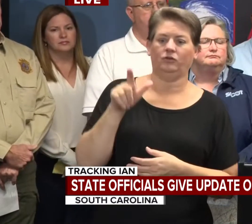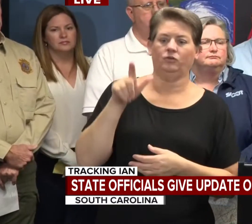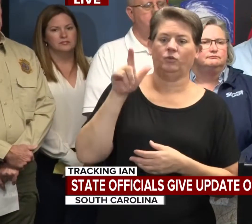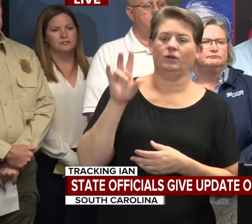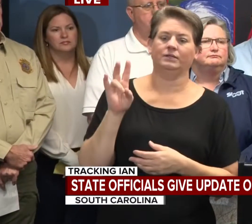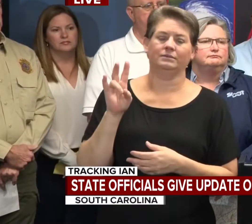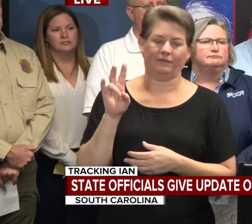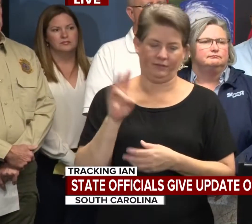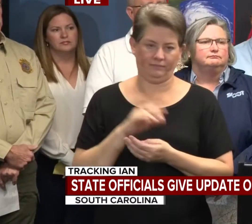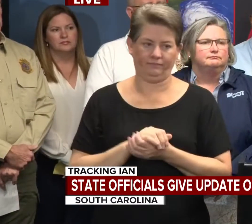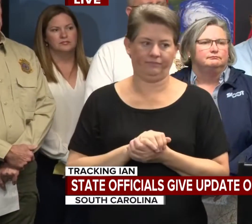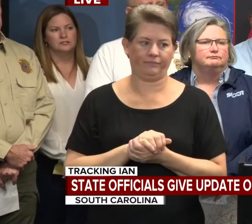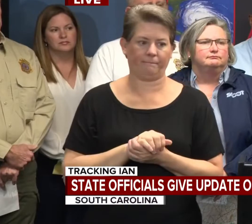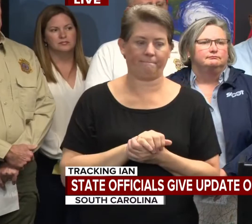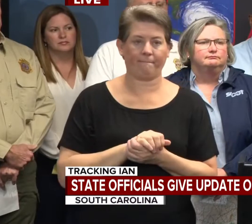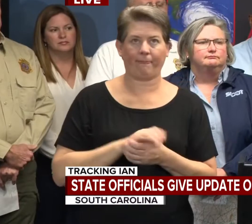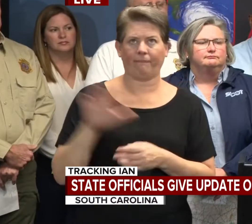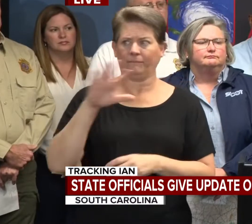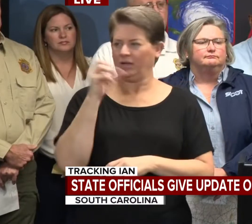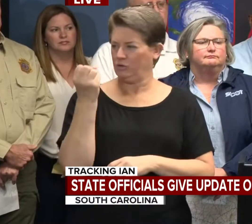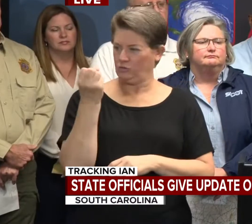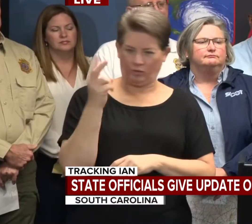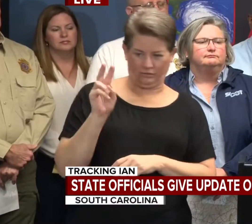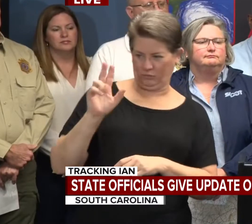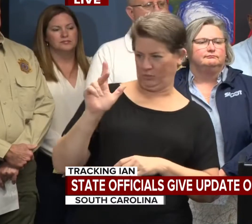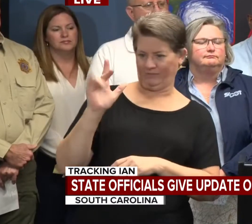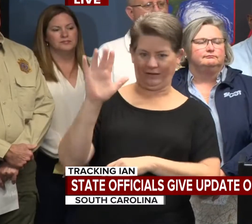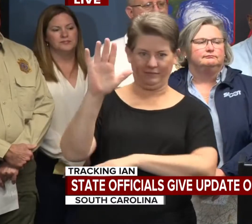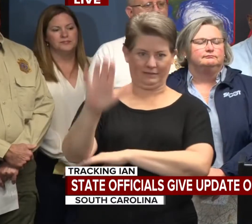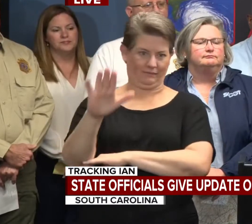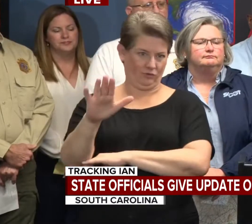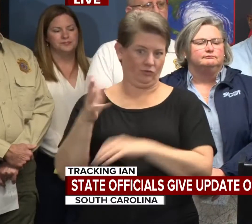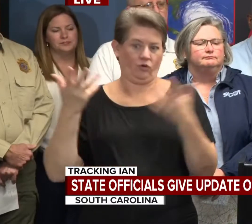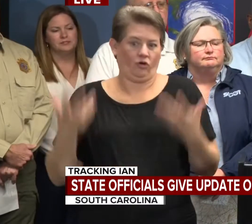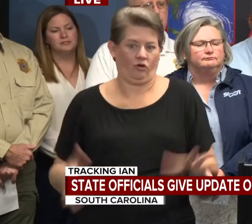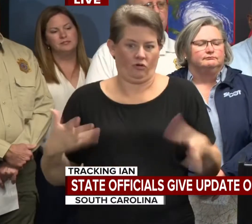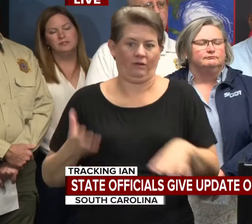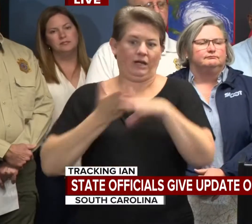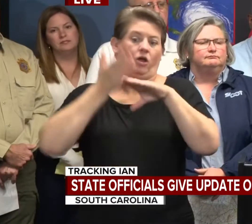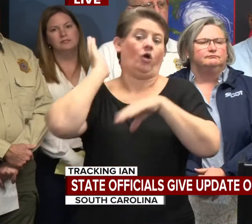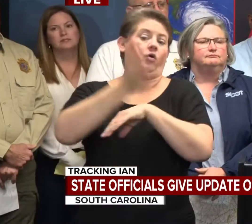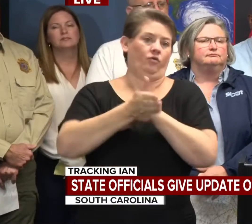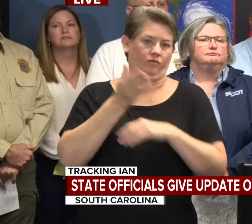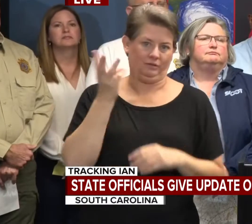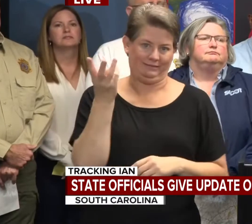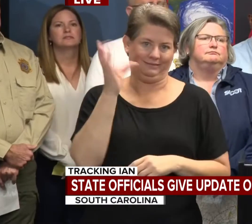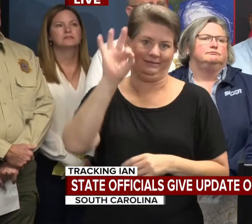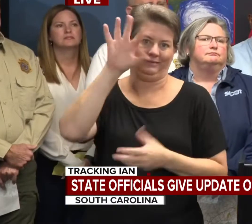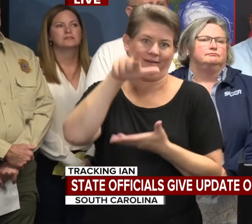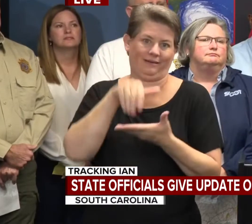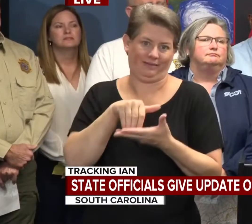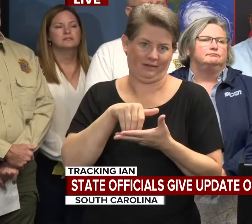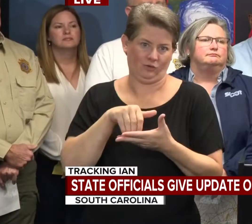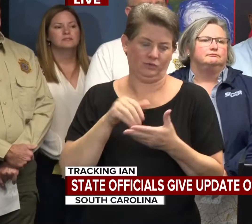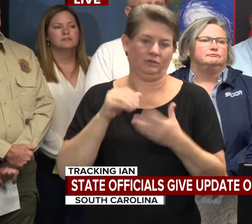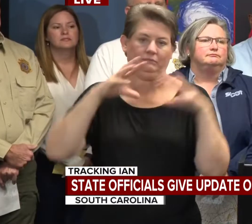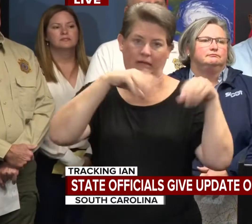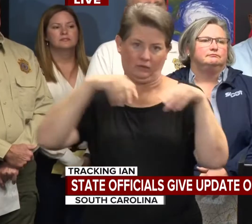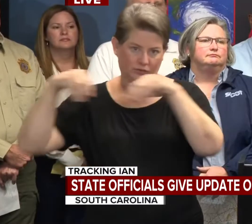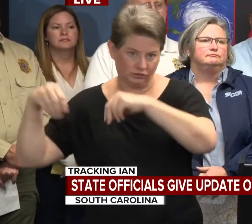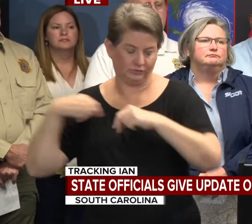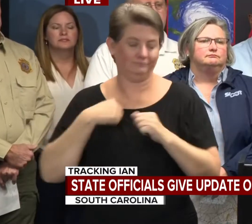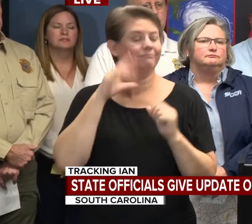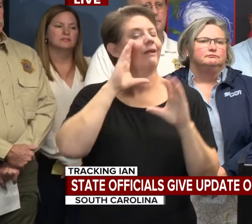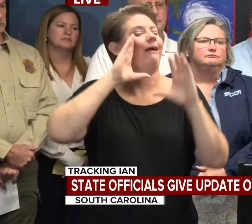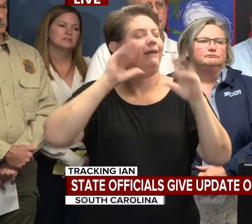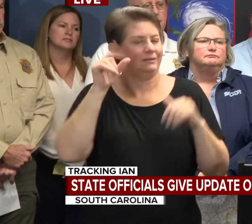32,927. As around 12:25 today, we're already over 69,000. I do anticipate that those